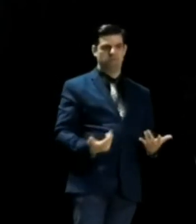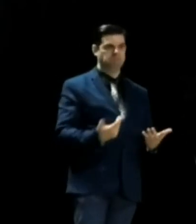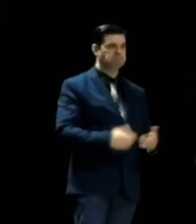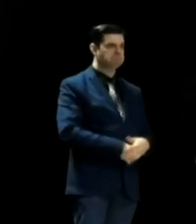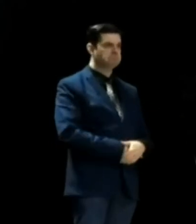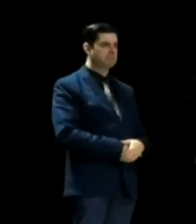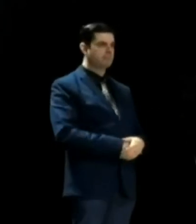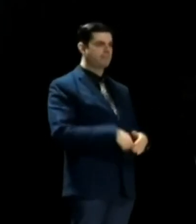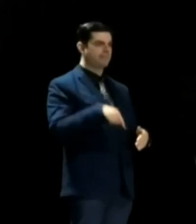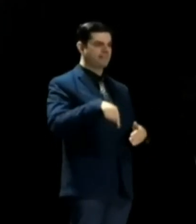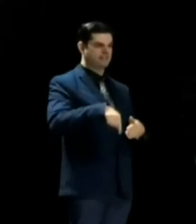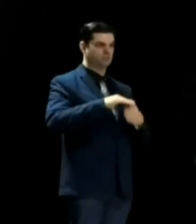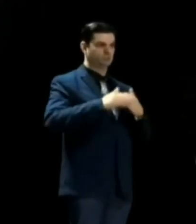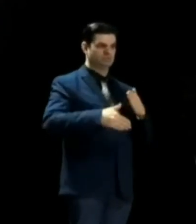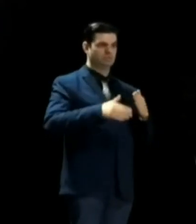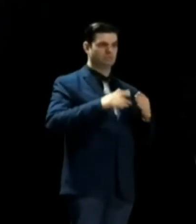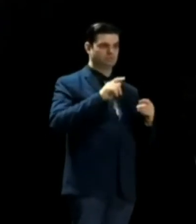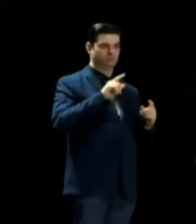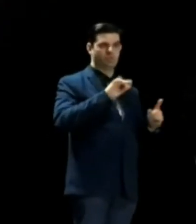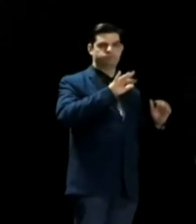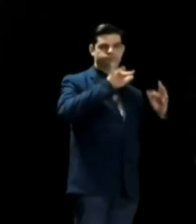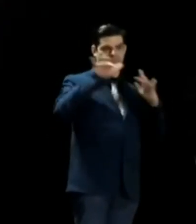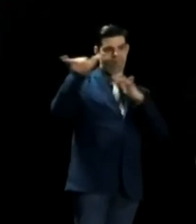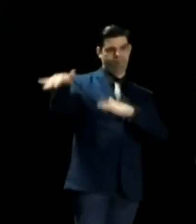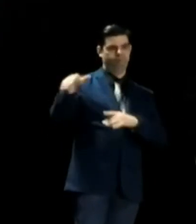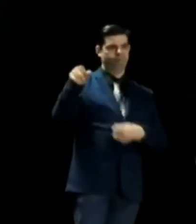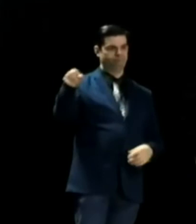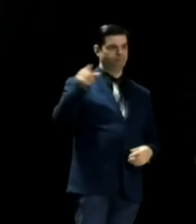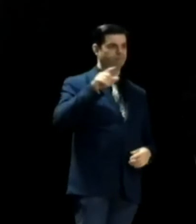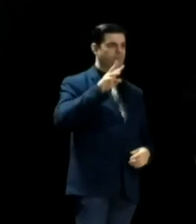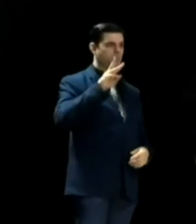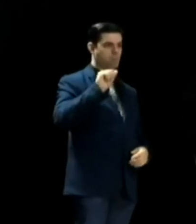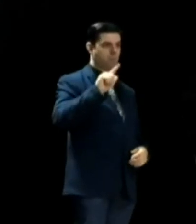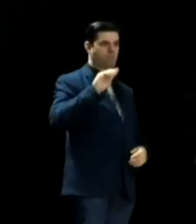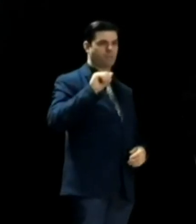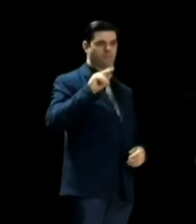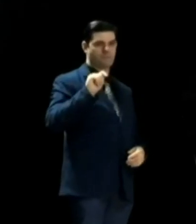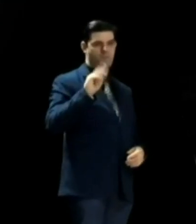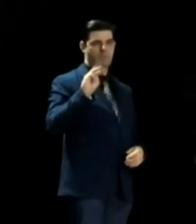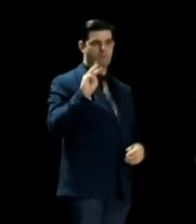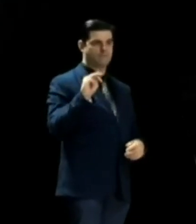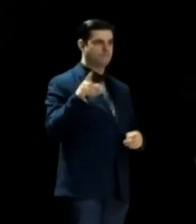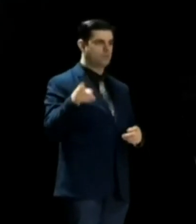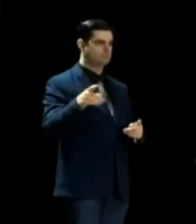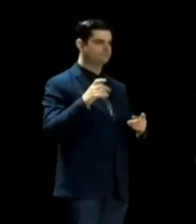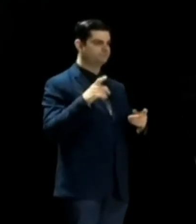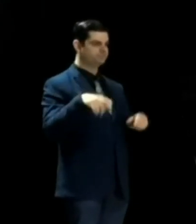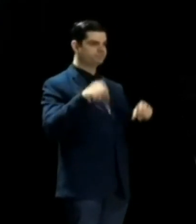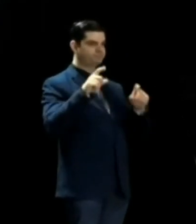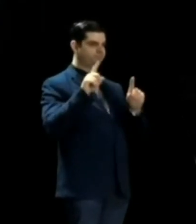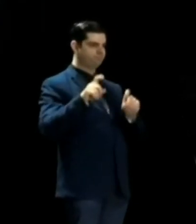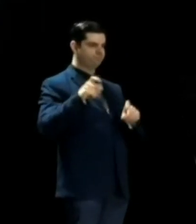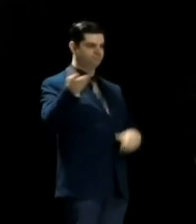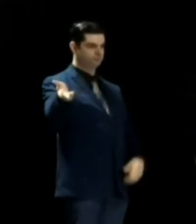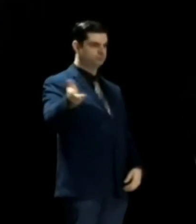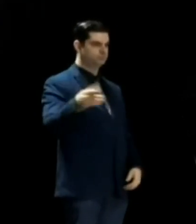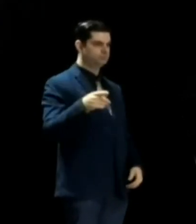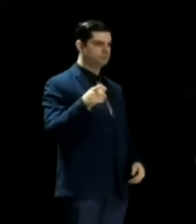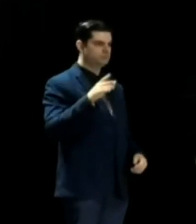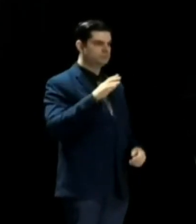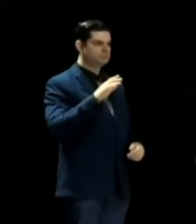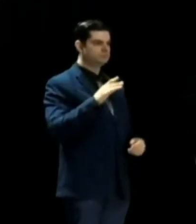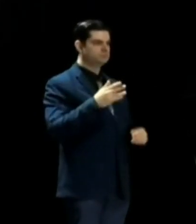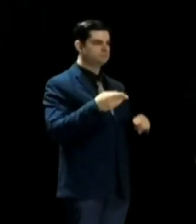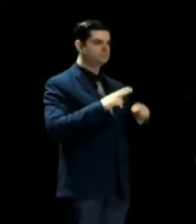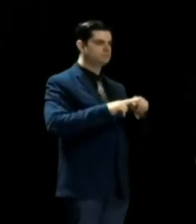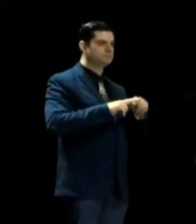so looks like they're ready to go. They were always going to phase it in, right? They're going to go, I think, 25, 50, 100, 150, and potentially more